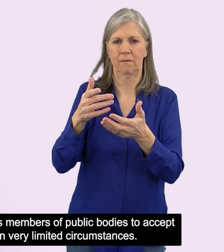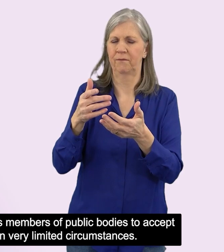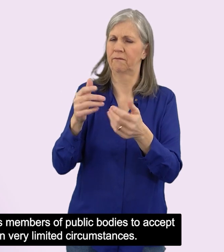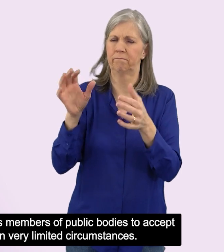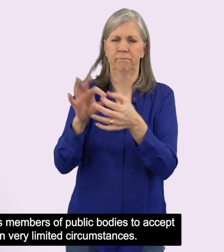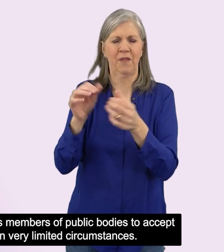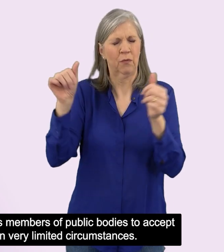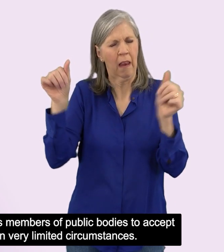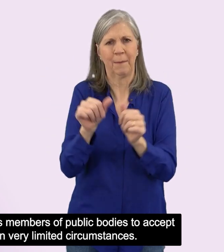limited circumstances.